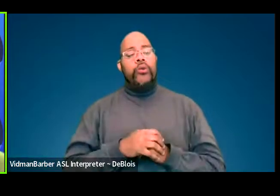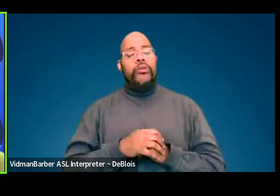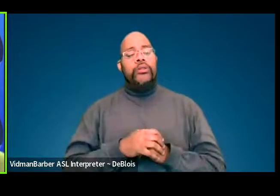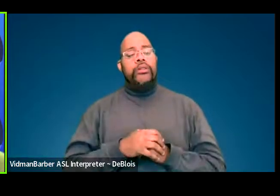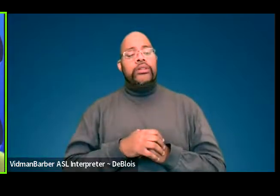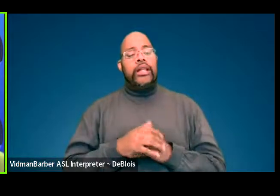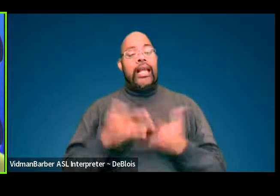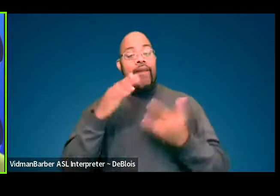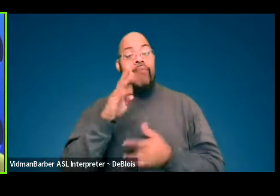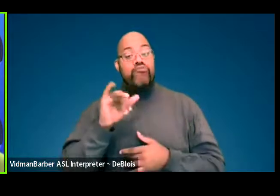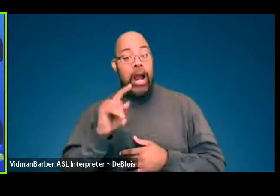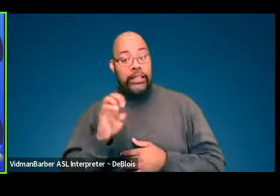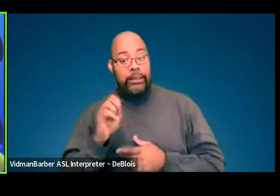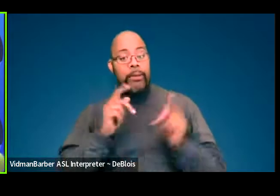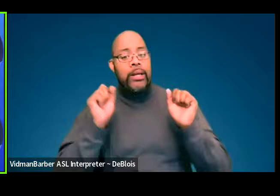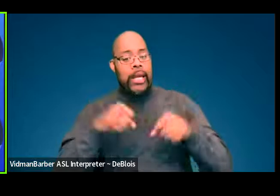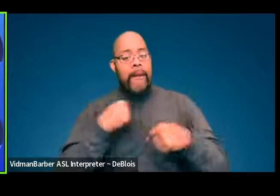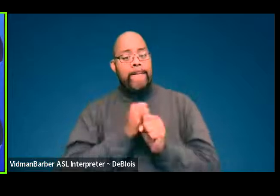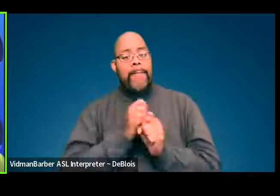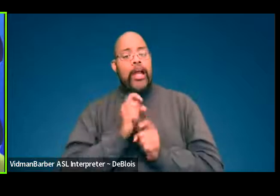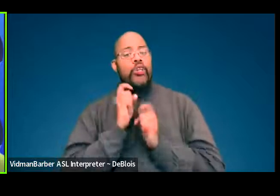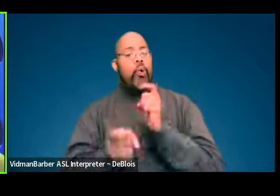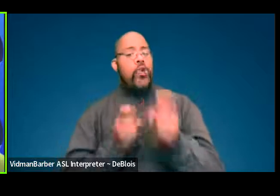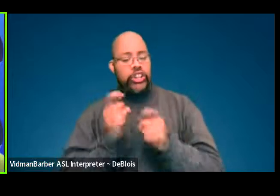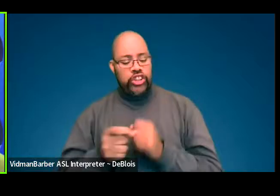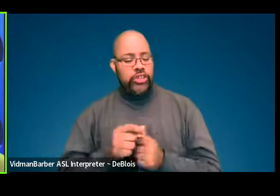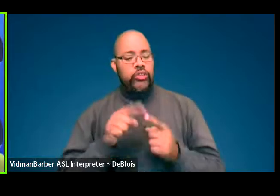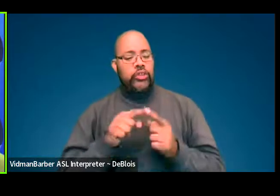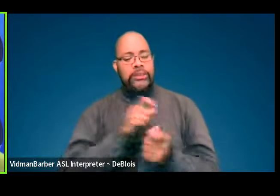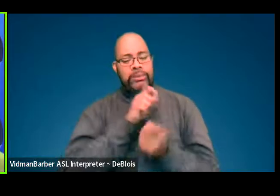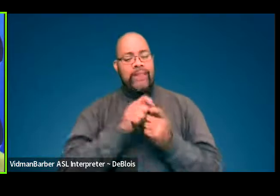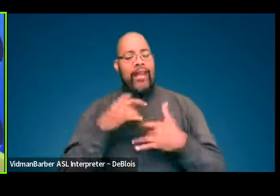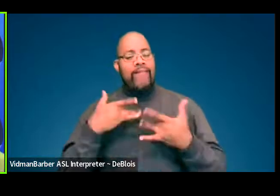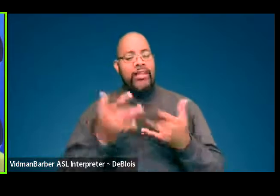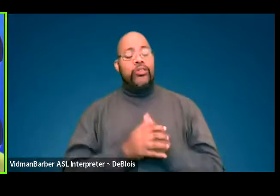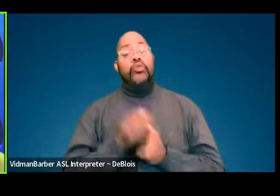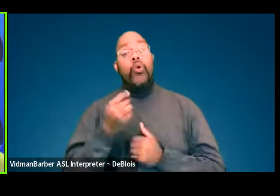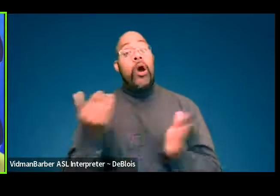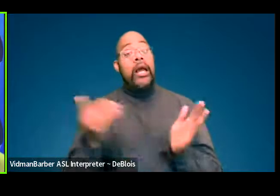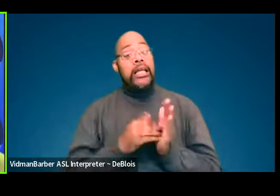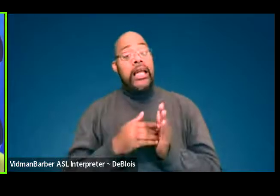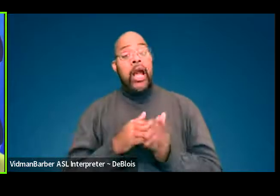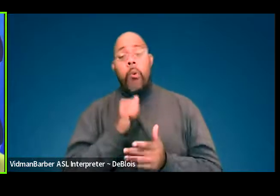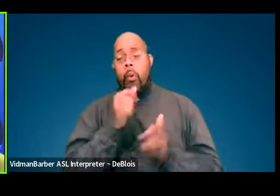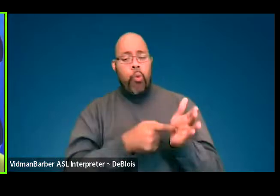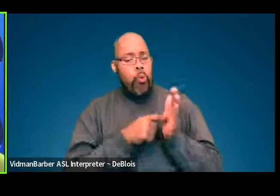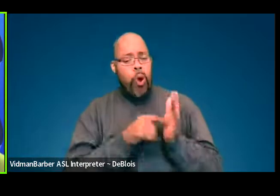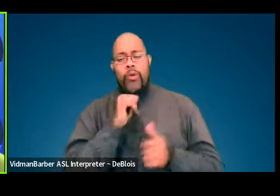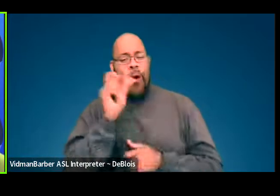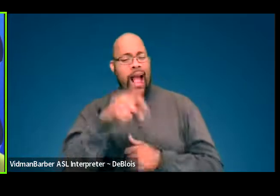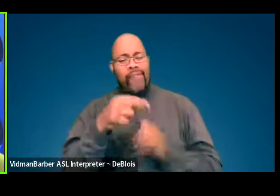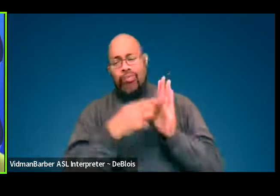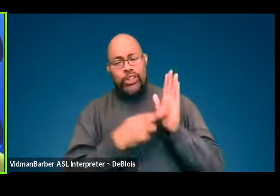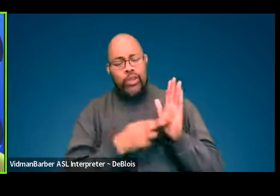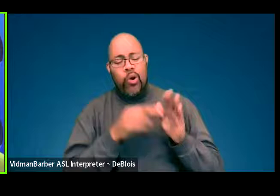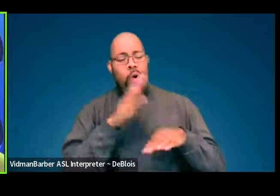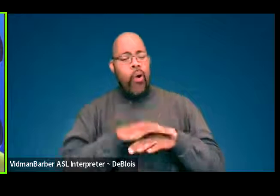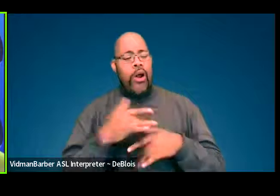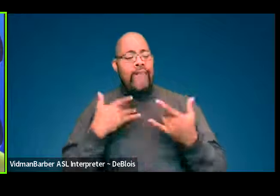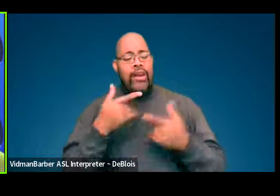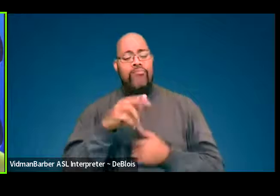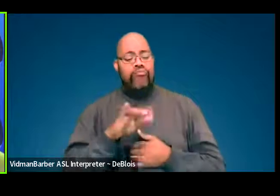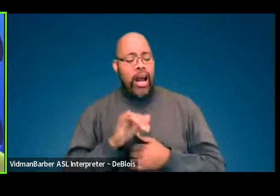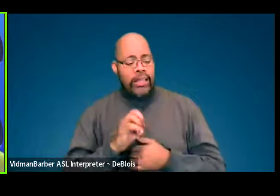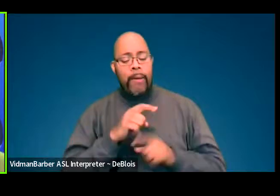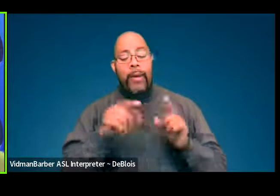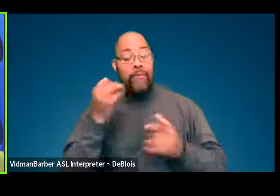like Eventbrite, and then people can make donations to specific events. So again, it won't be required, like you don't have to register on Eventbrite.